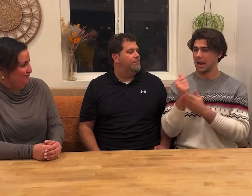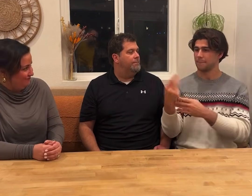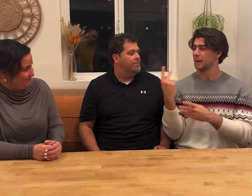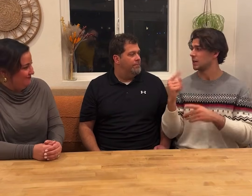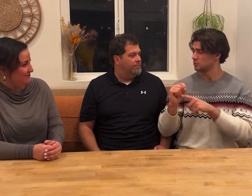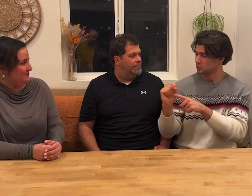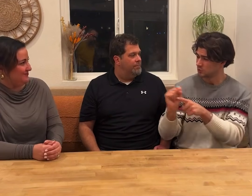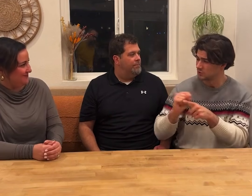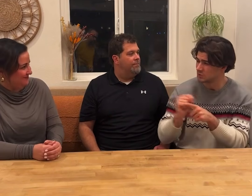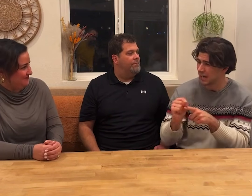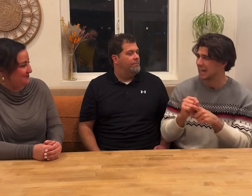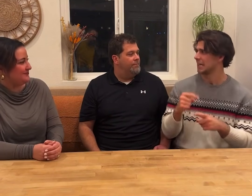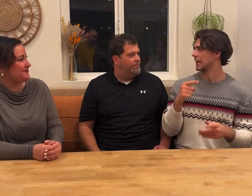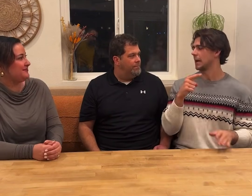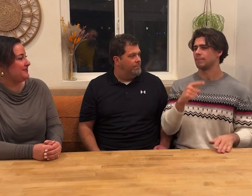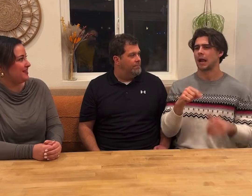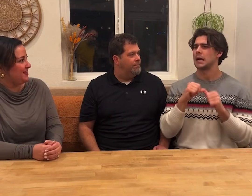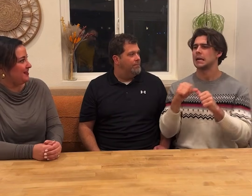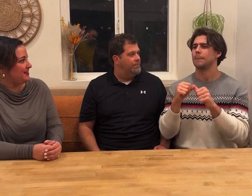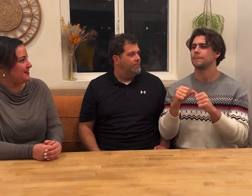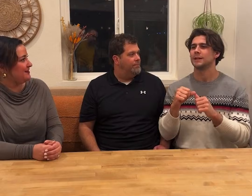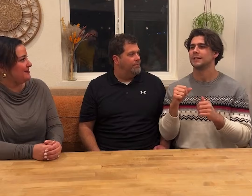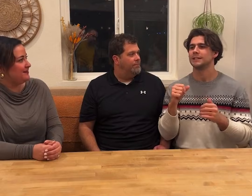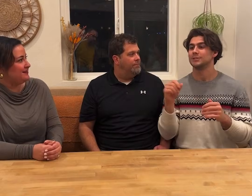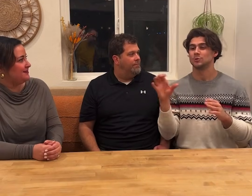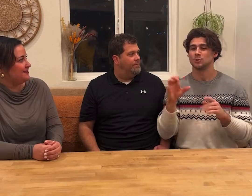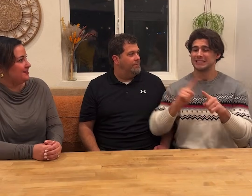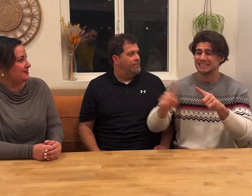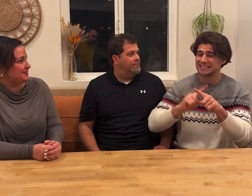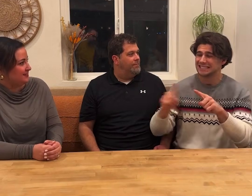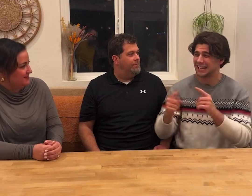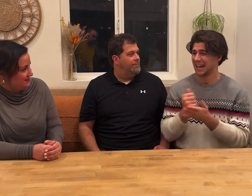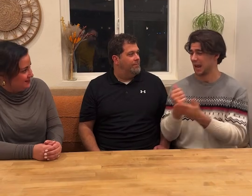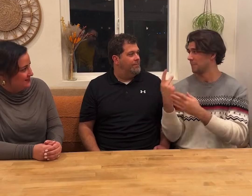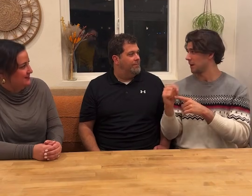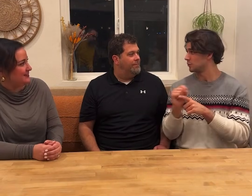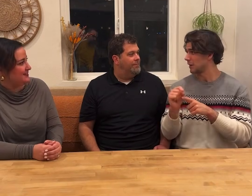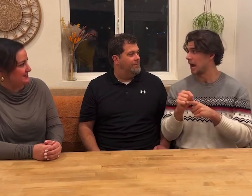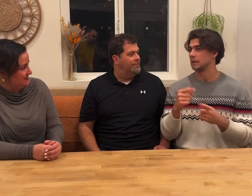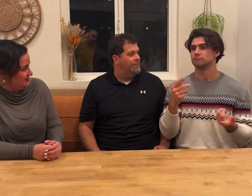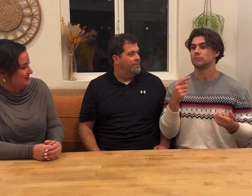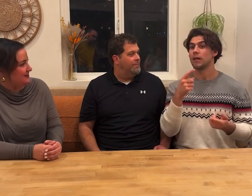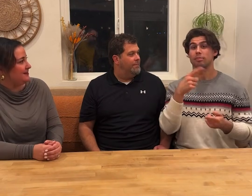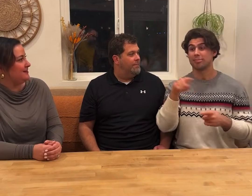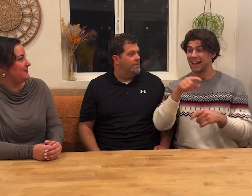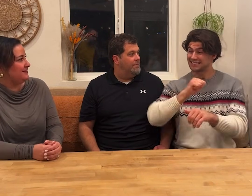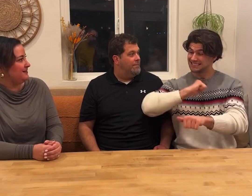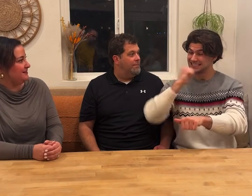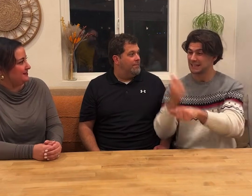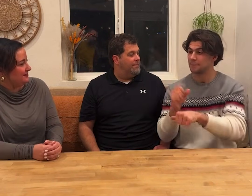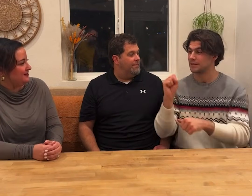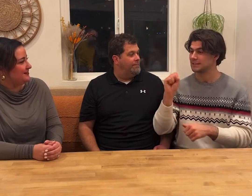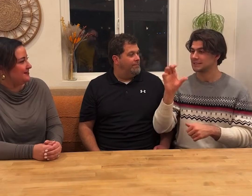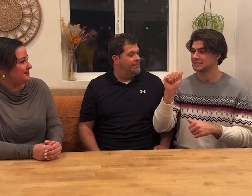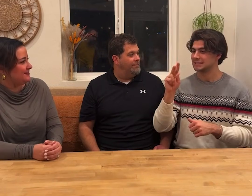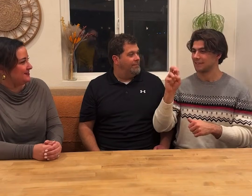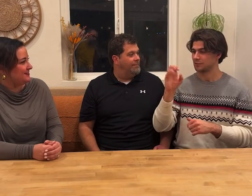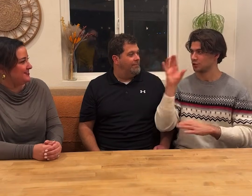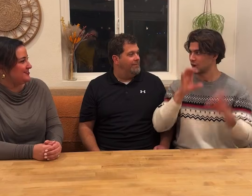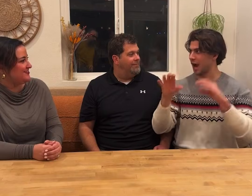their support, the training that happened prior, right? They kept doing things to help us throughout that training. They would